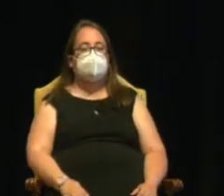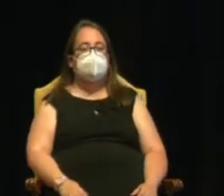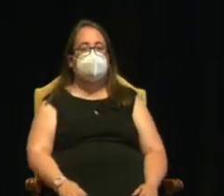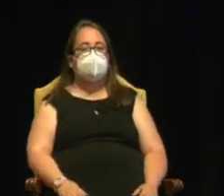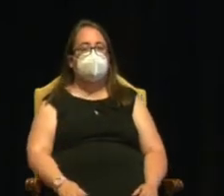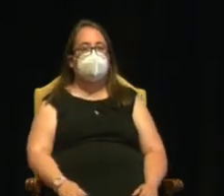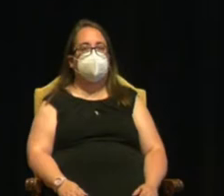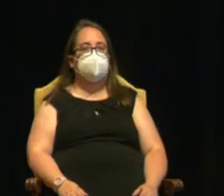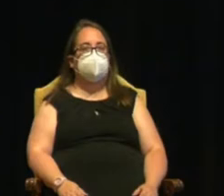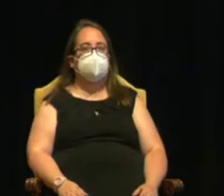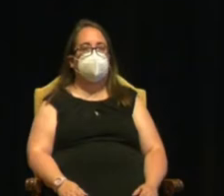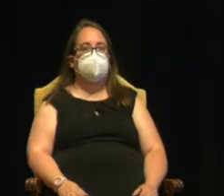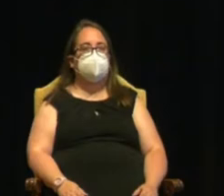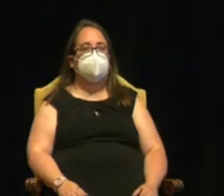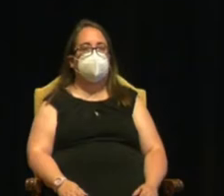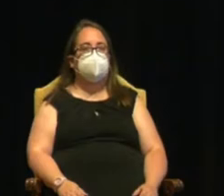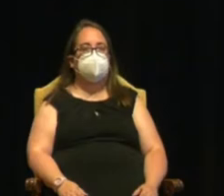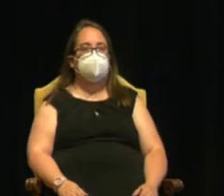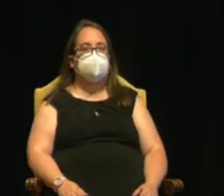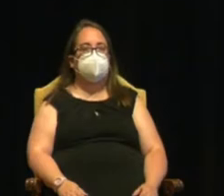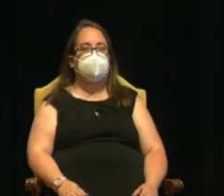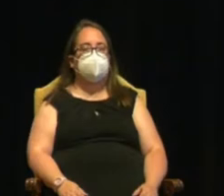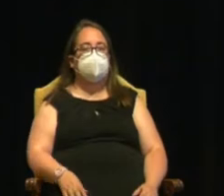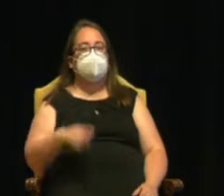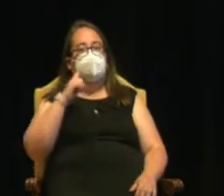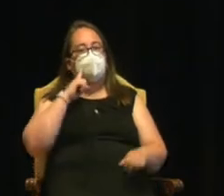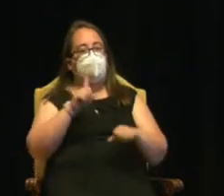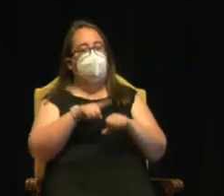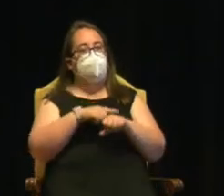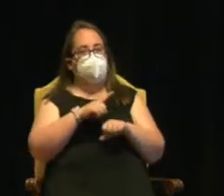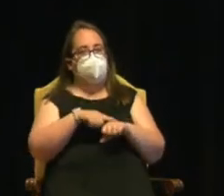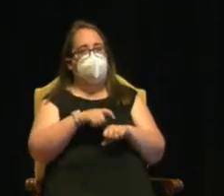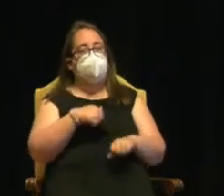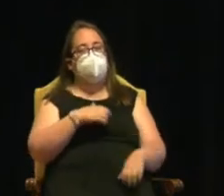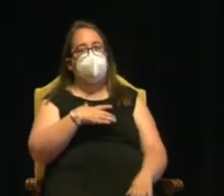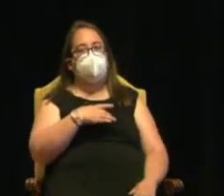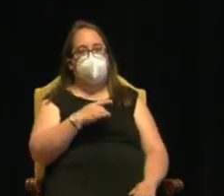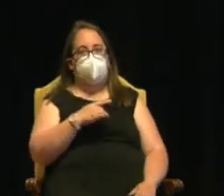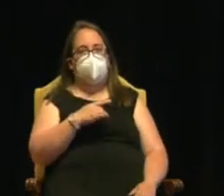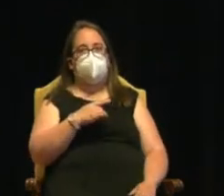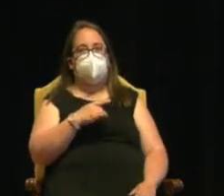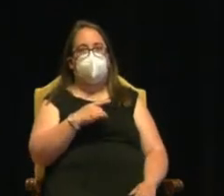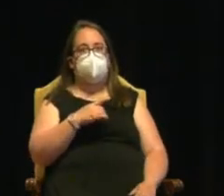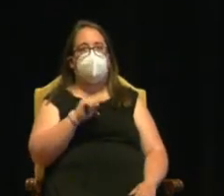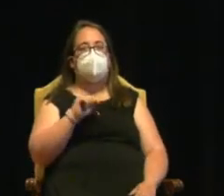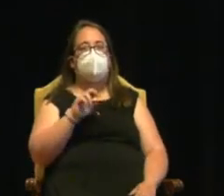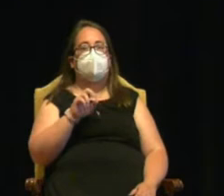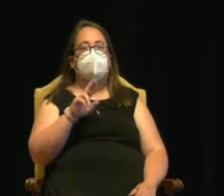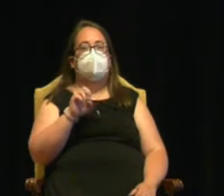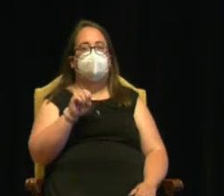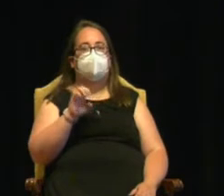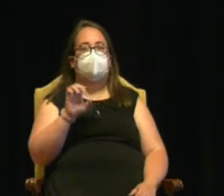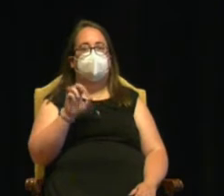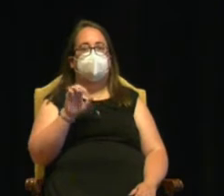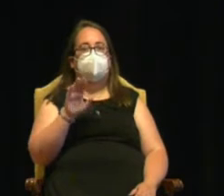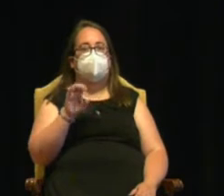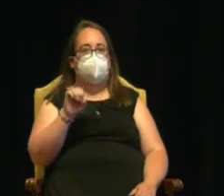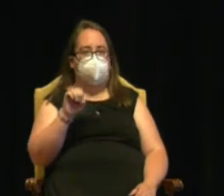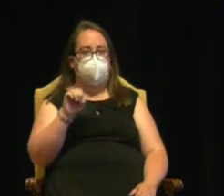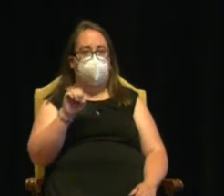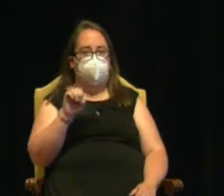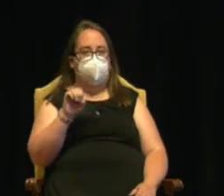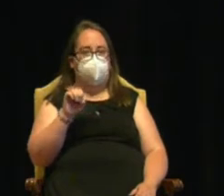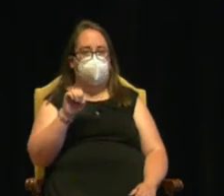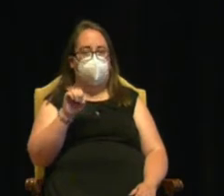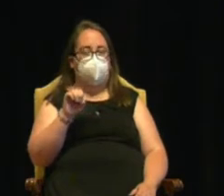I actually was for a long time a fan of the so-called true crime genre. I was a fan of